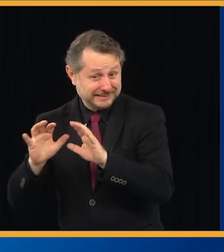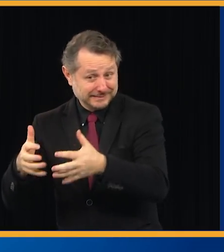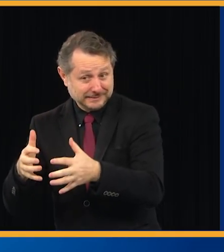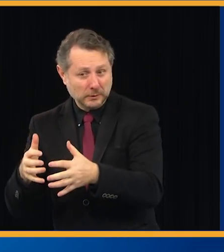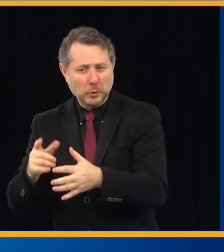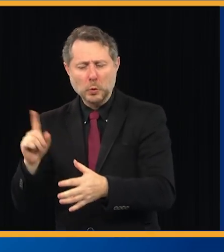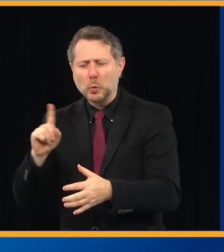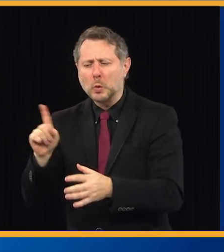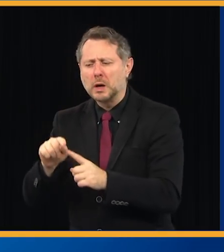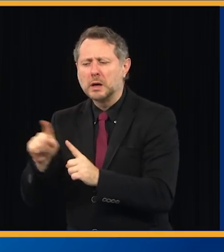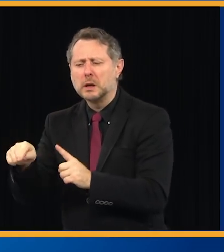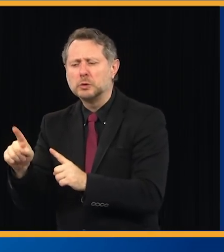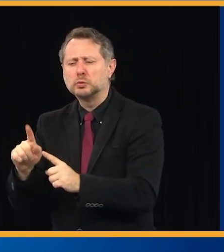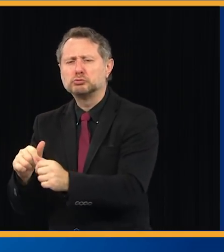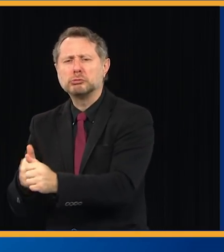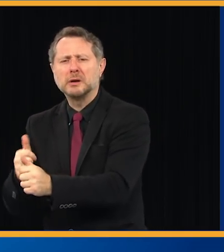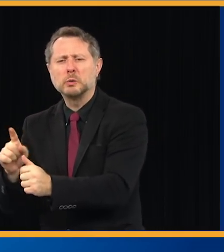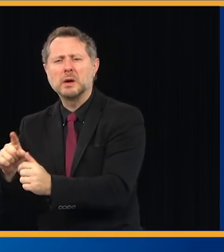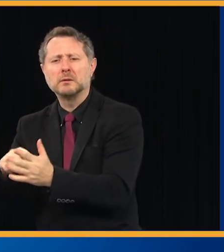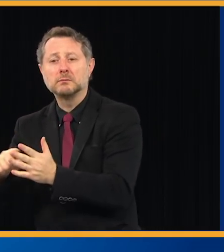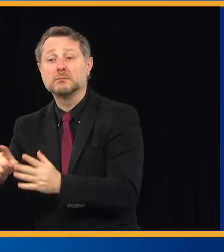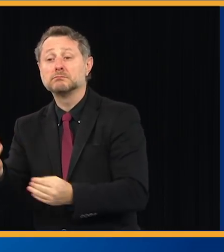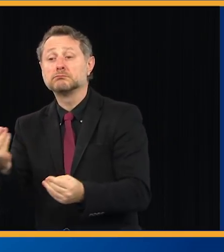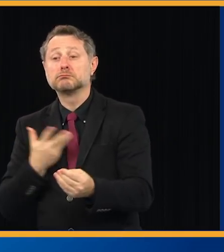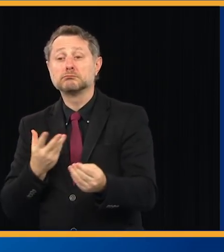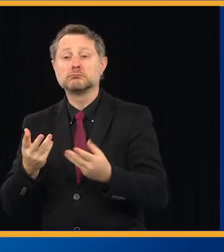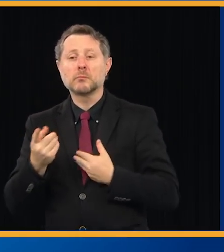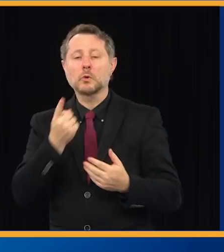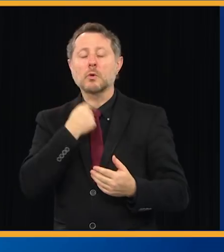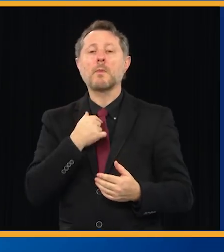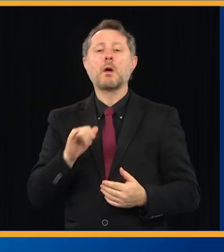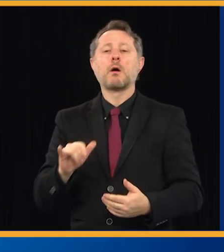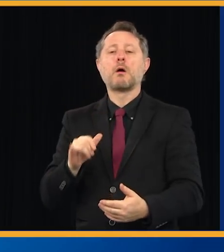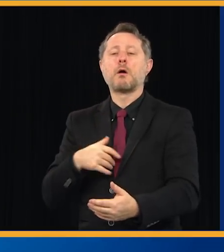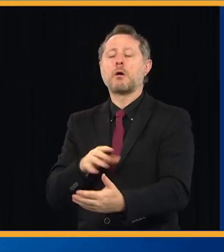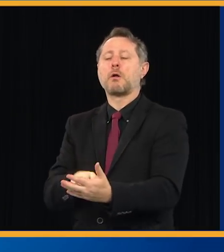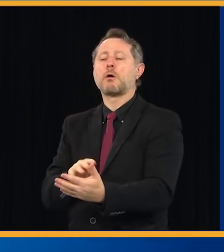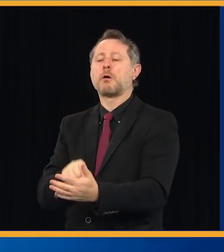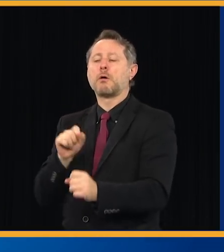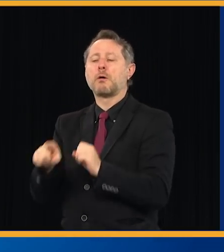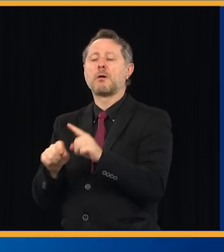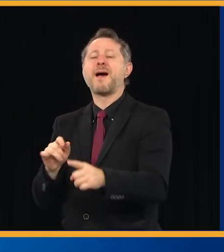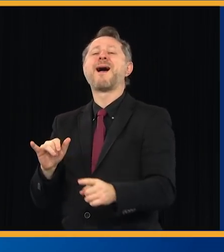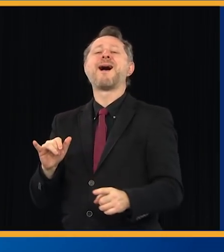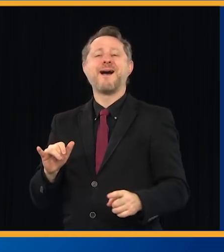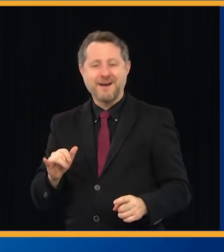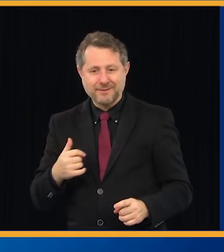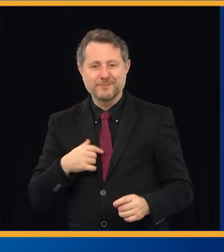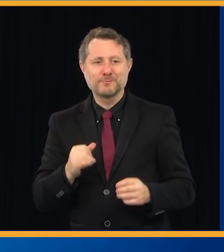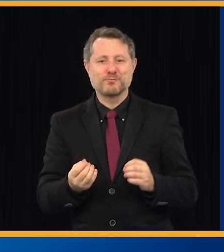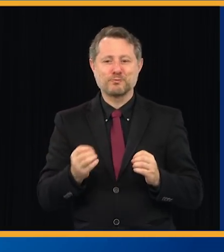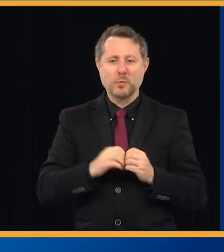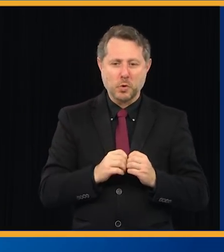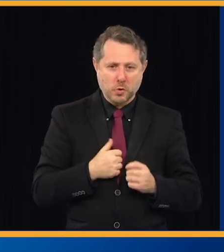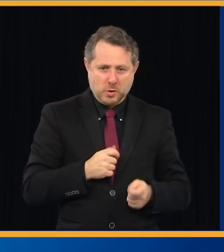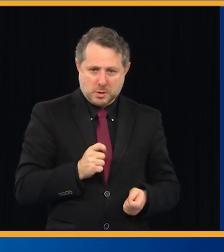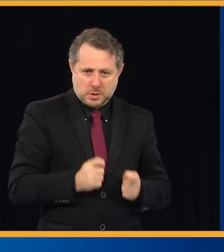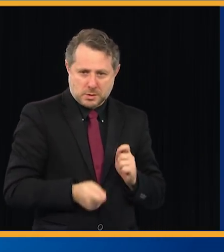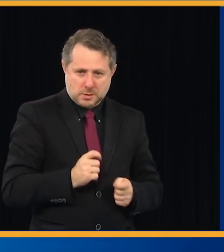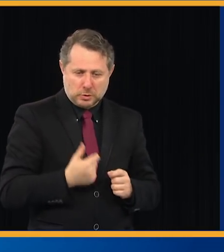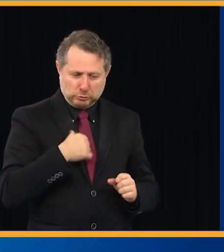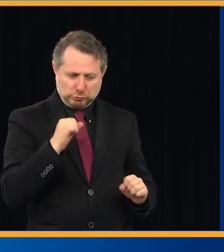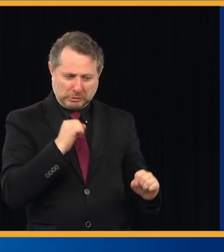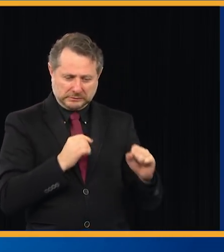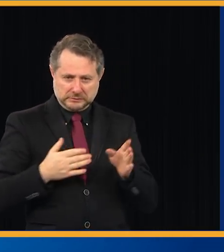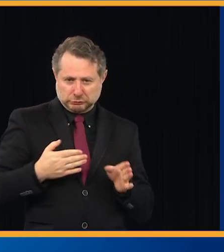can we learn from those people to further target and refine our strategy? When you look at